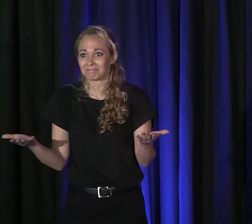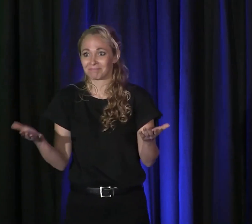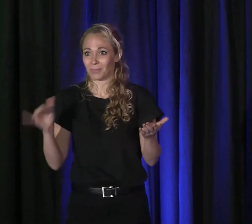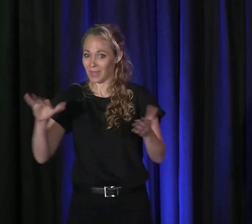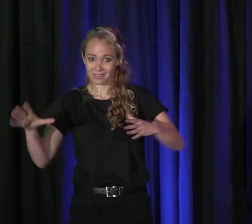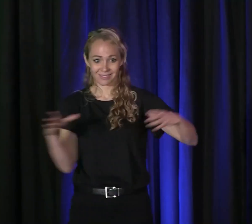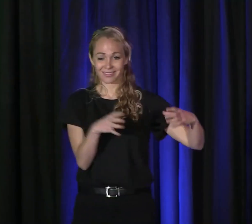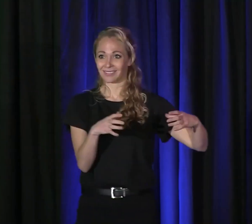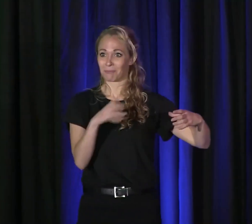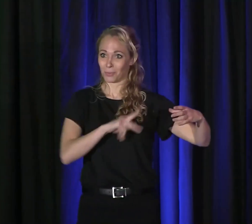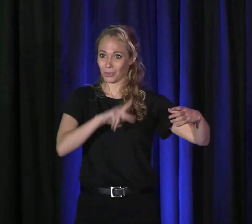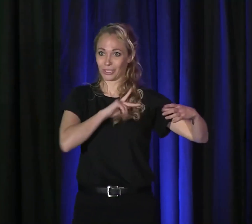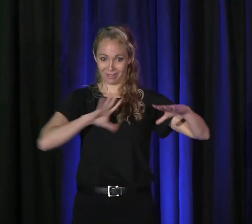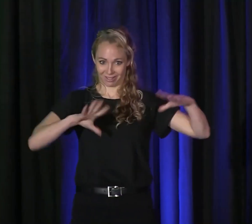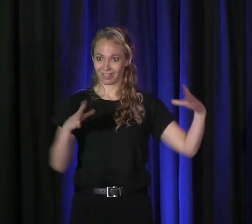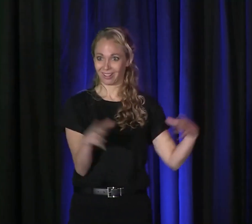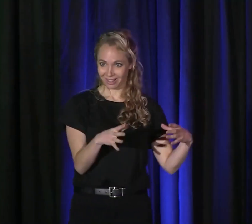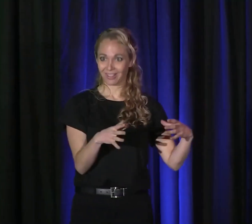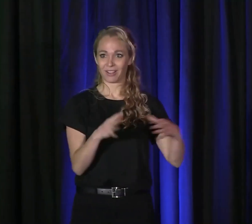So the last part is social.